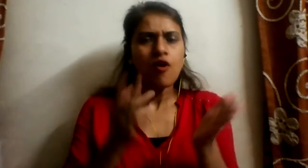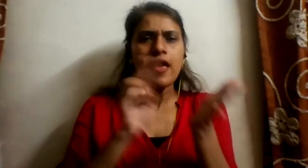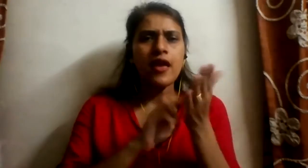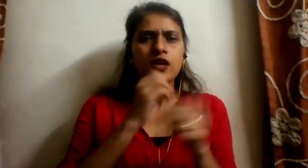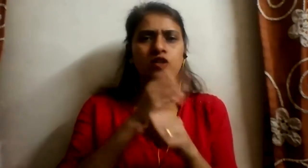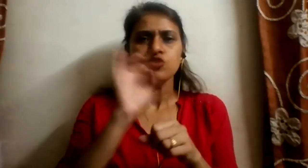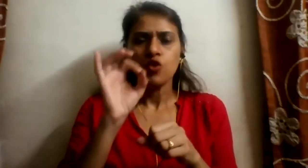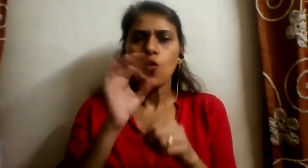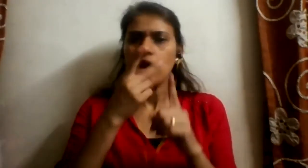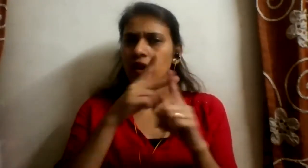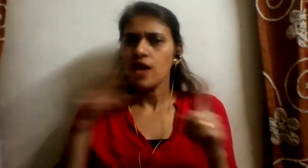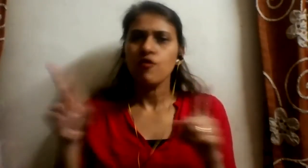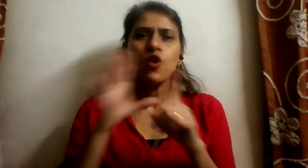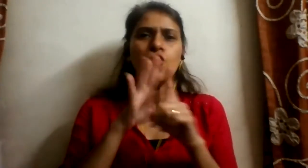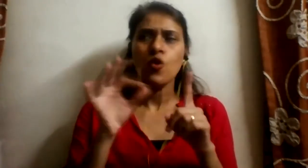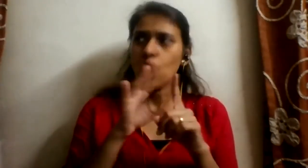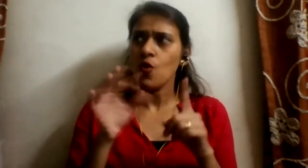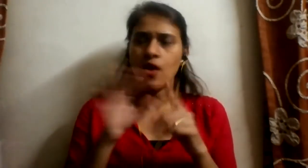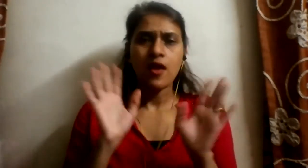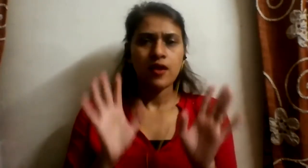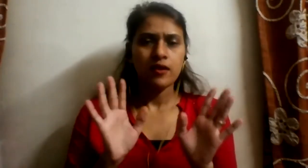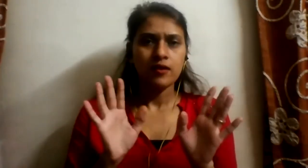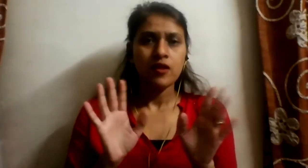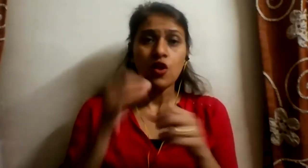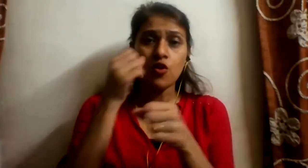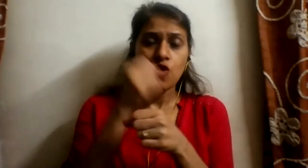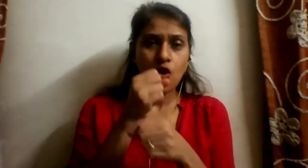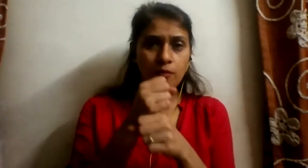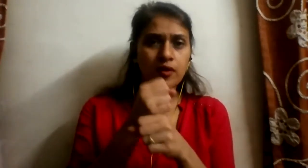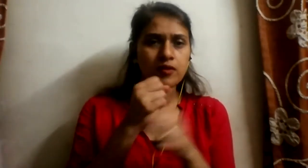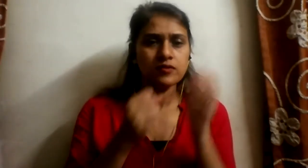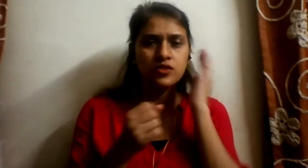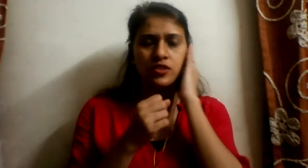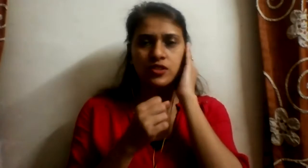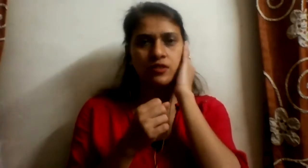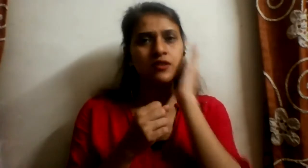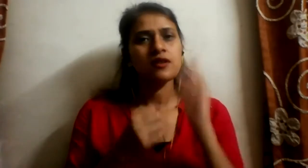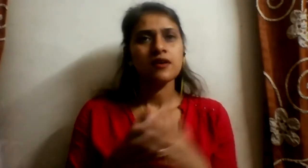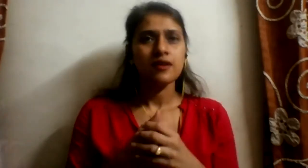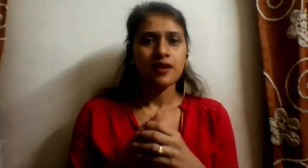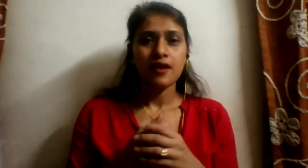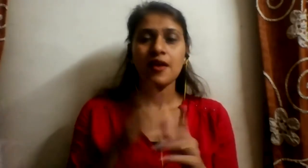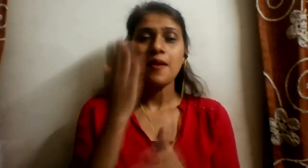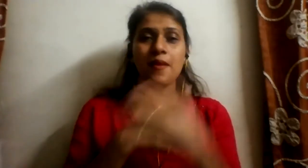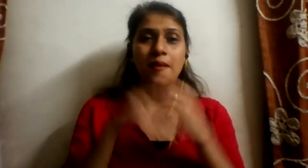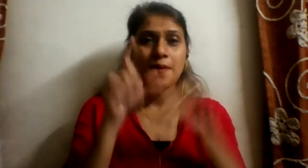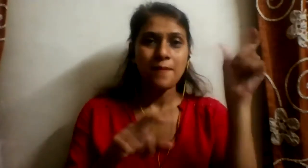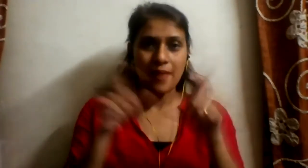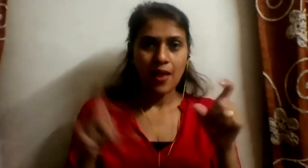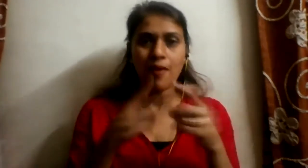take a lead role in training. Government definitely can come out with schemes to train persons with disabilities to fill up various roles.